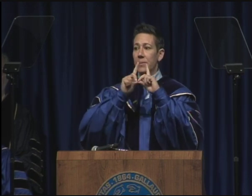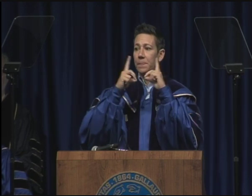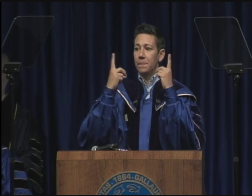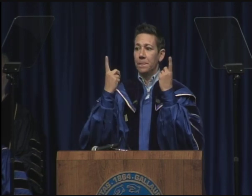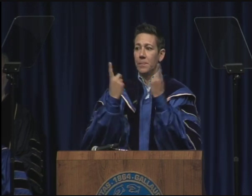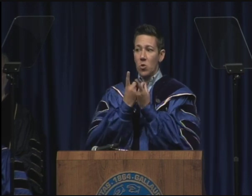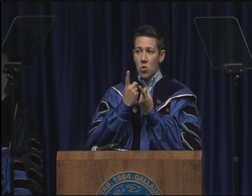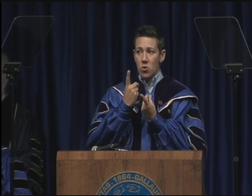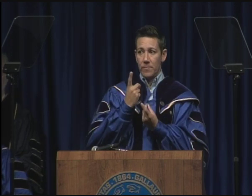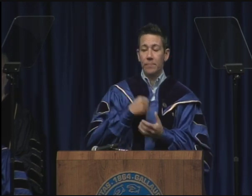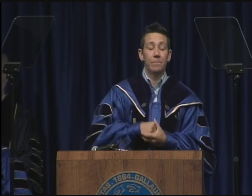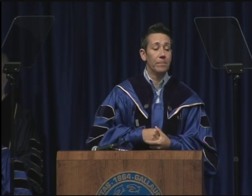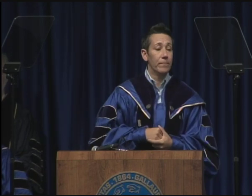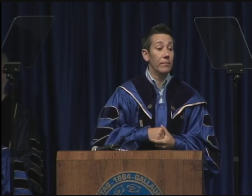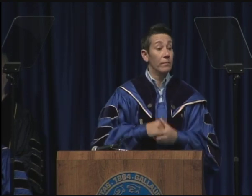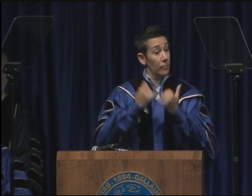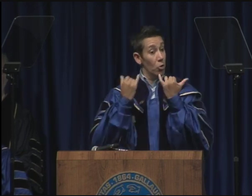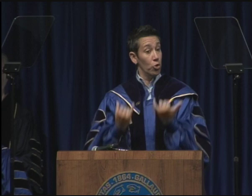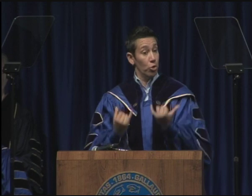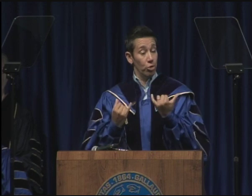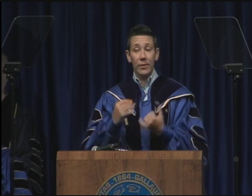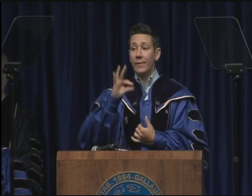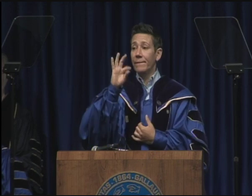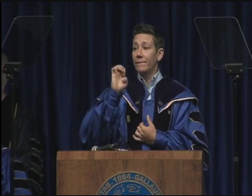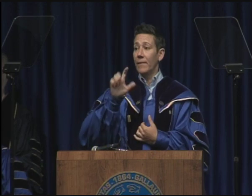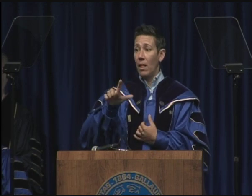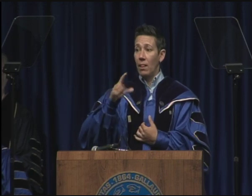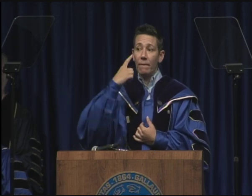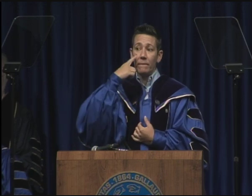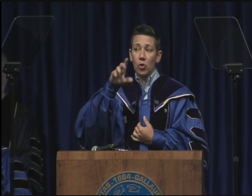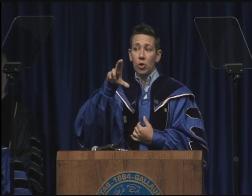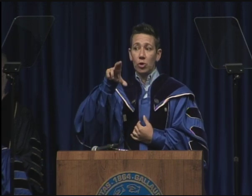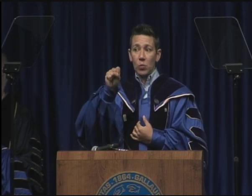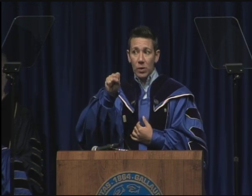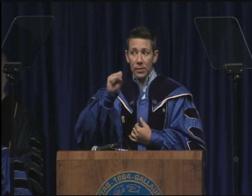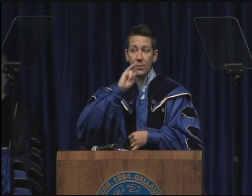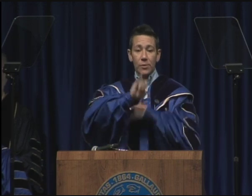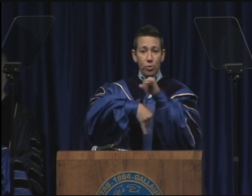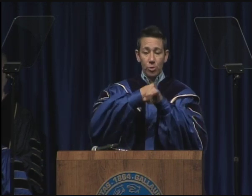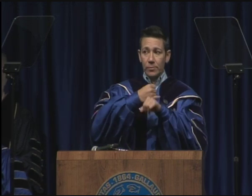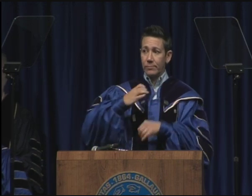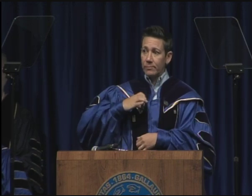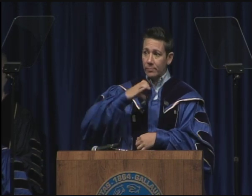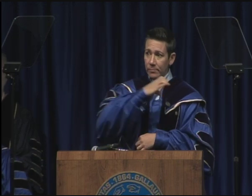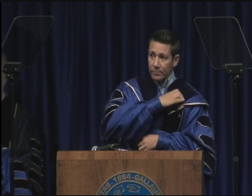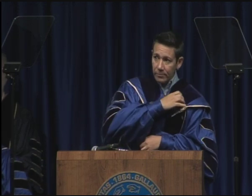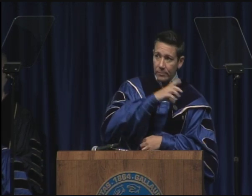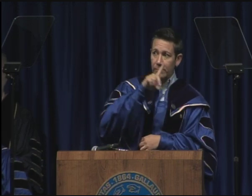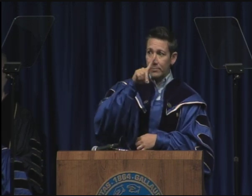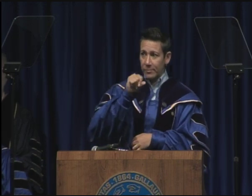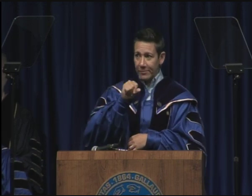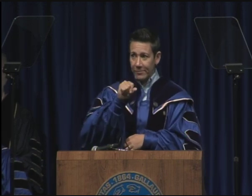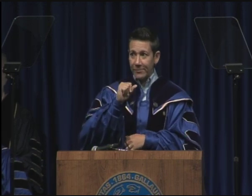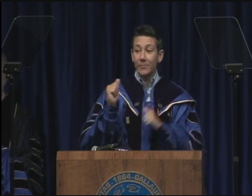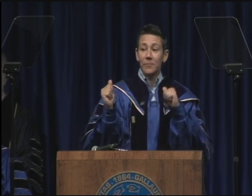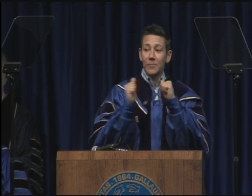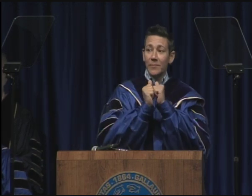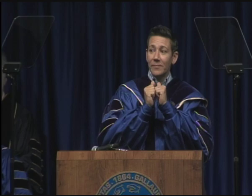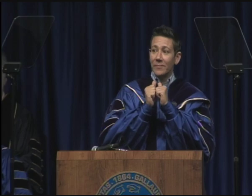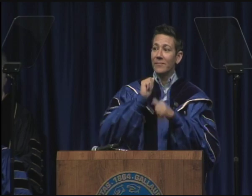U.S. State Department, and as a fellow under the U.S. International Council on Disabilities